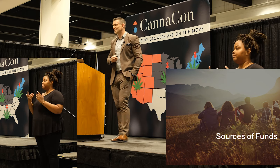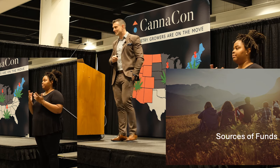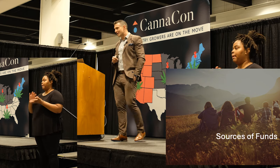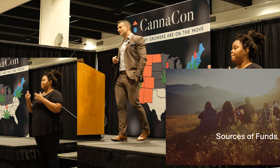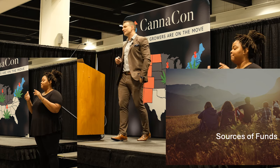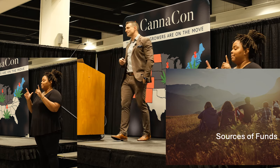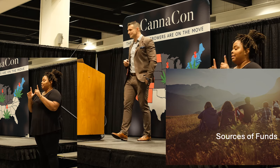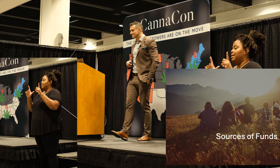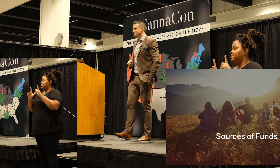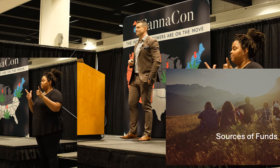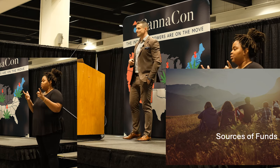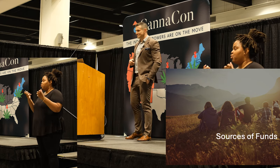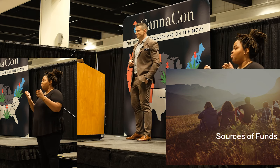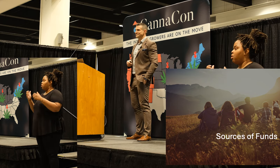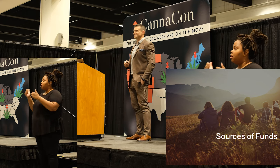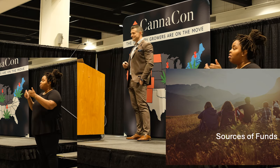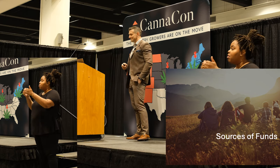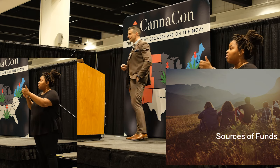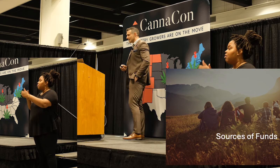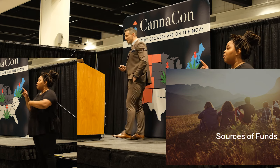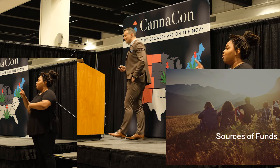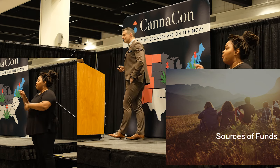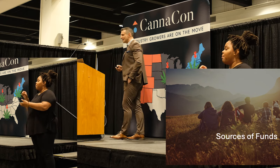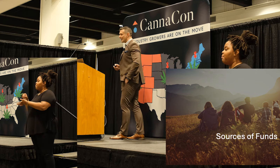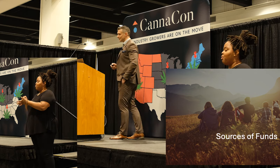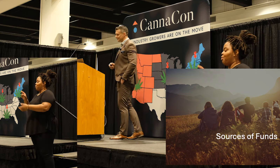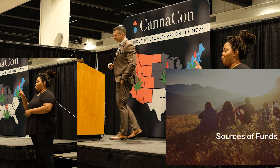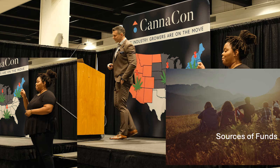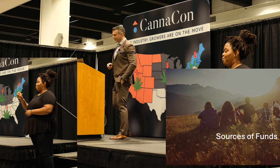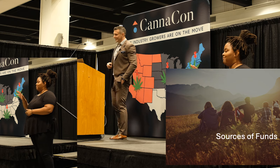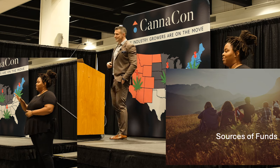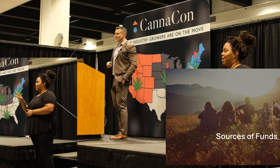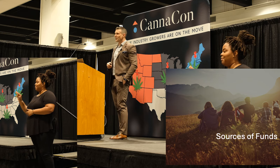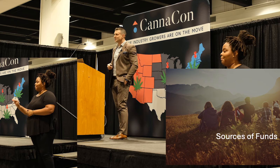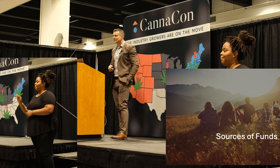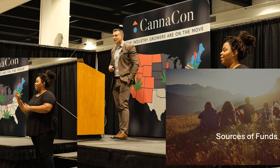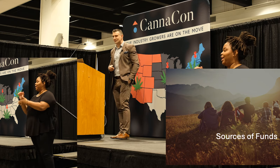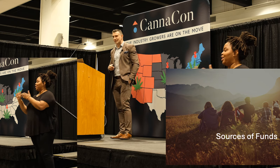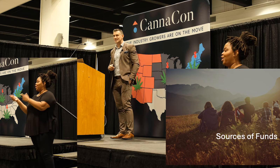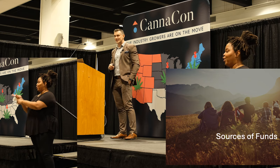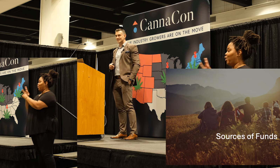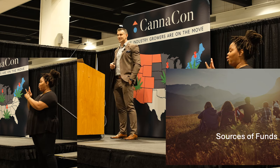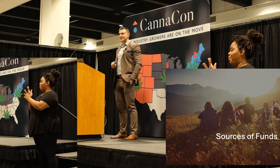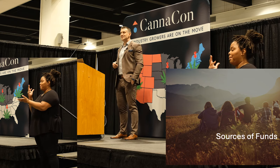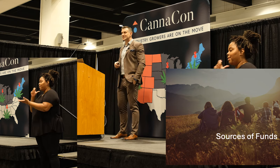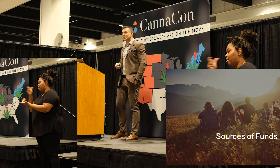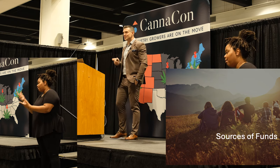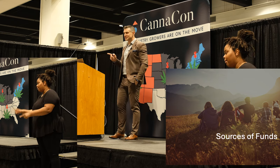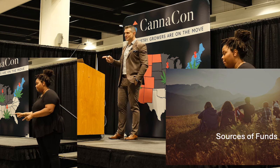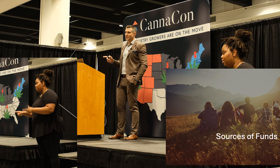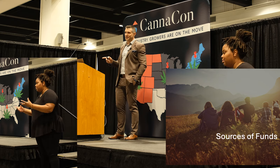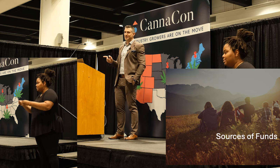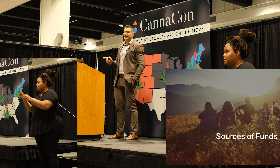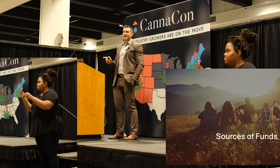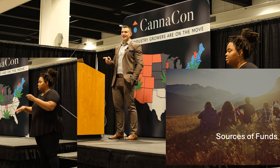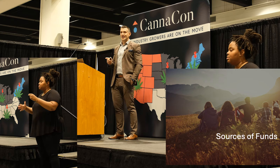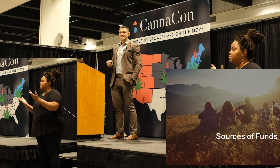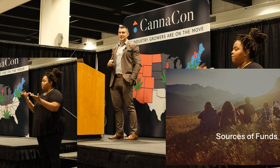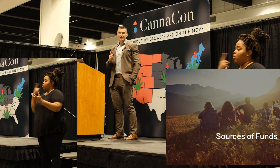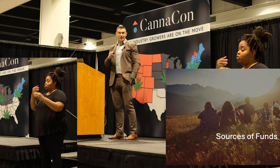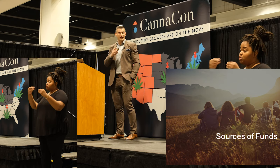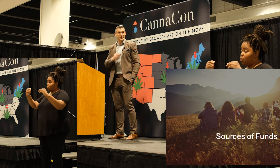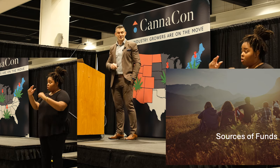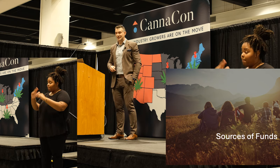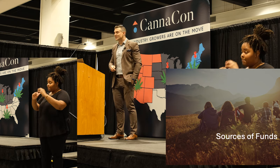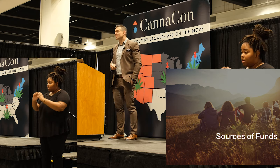your $500,000 loan, it might not happen. It's unfortunately very, very expensive, not just to build the store.